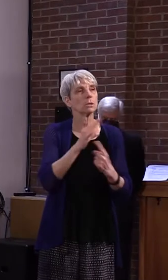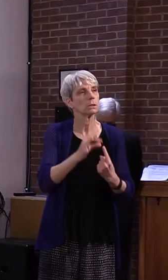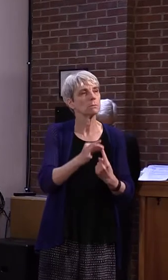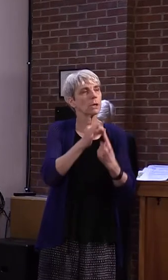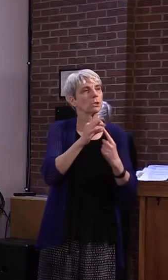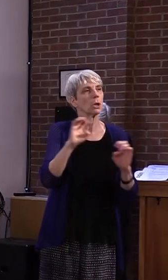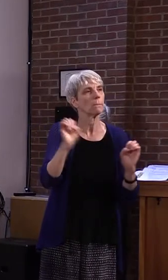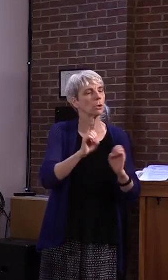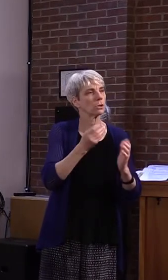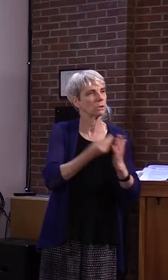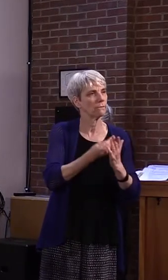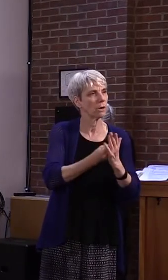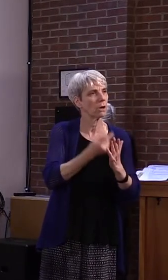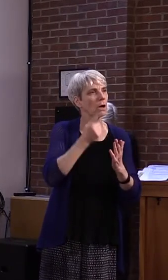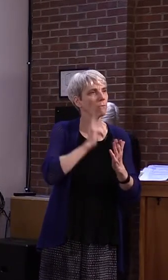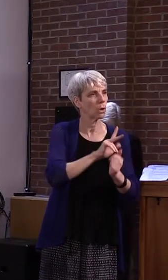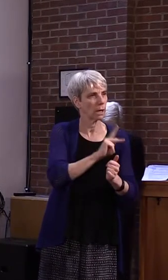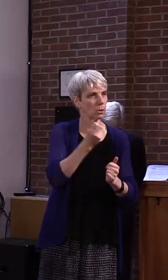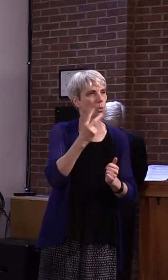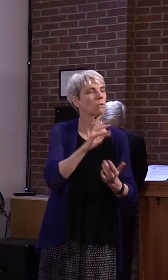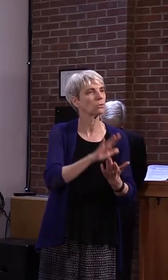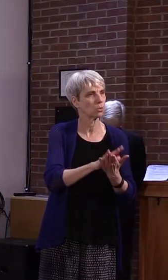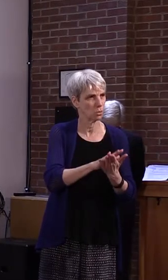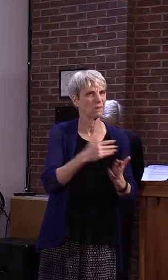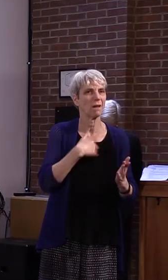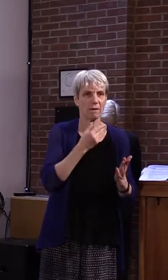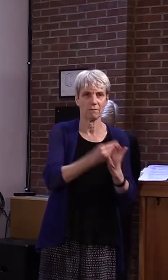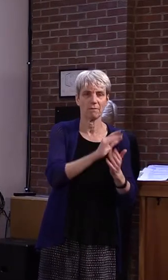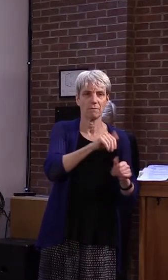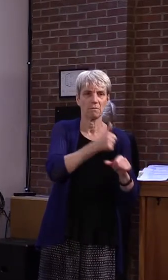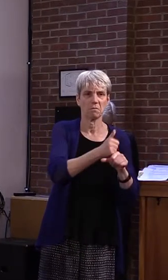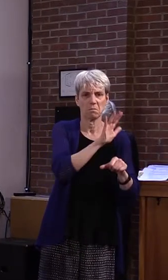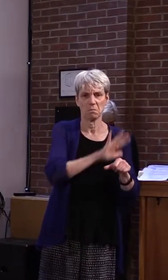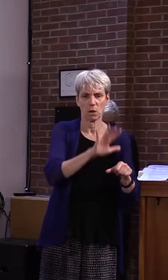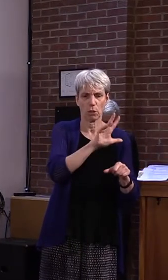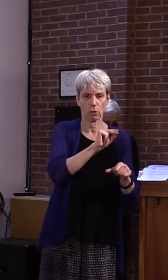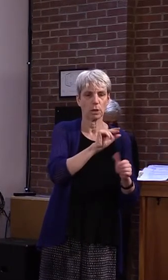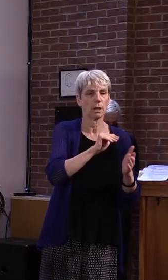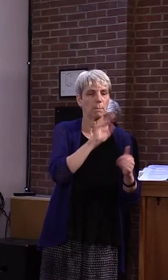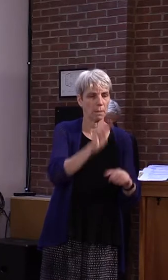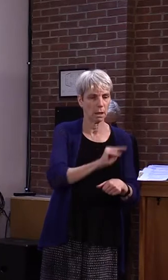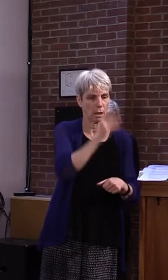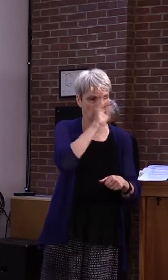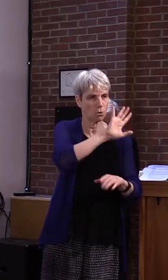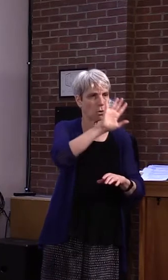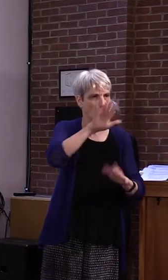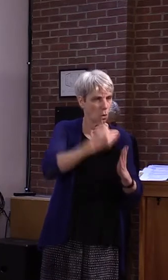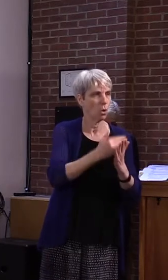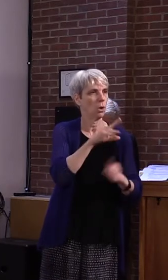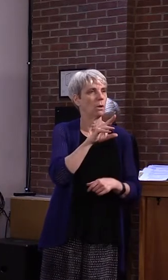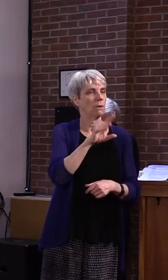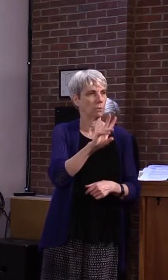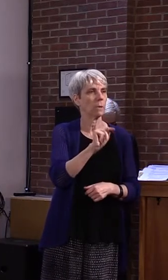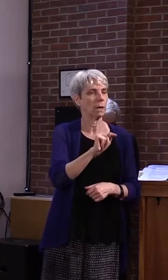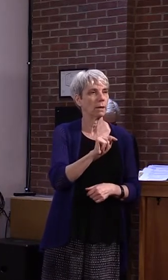Education Emergency Relief Fund. That's about $30 million statewide. Not all districts have really begun to start to draw